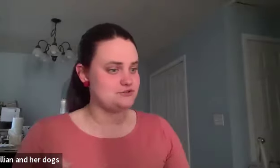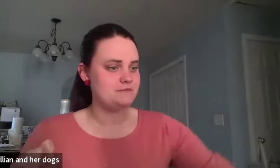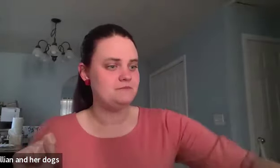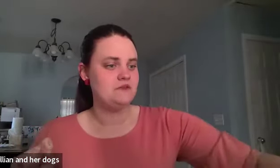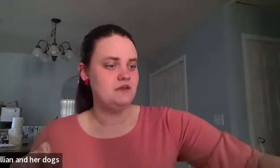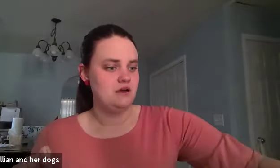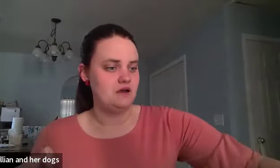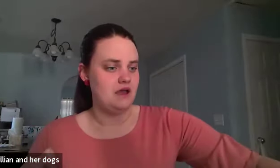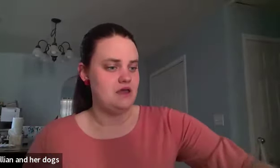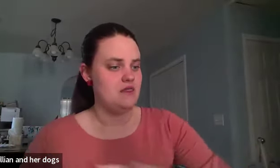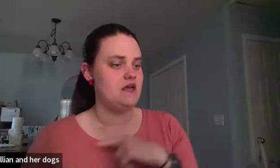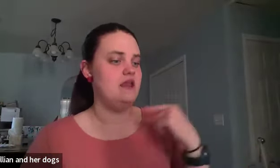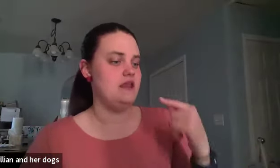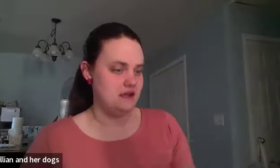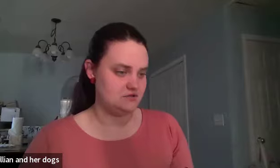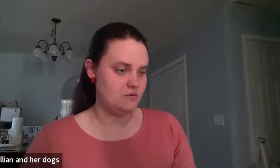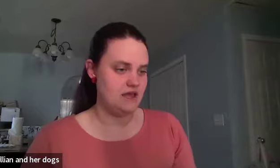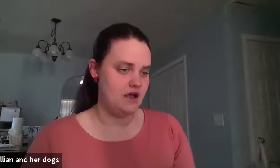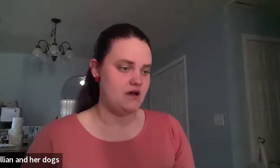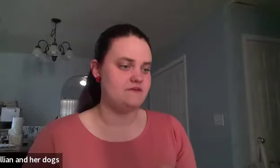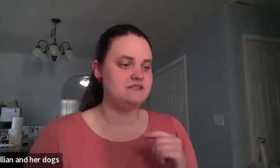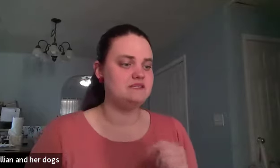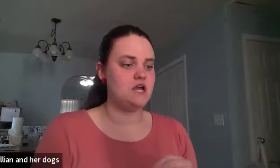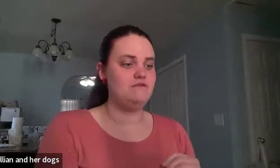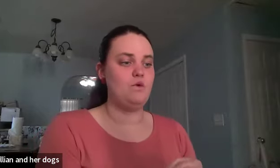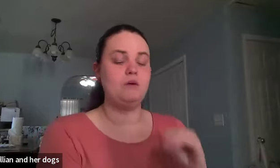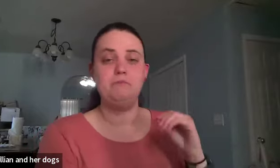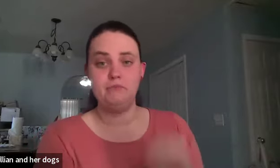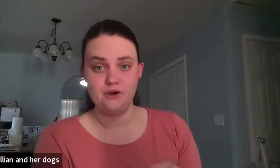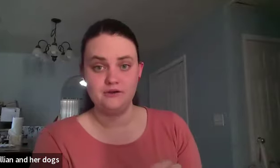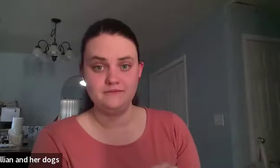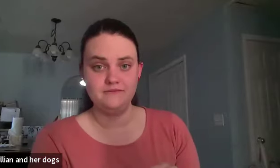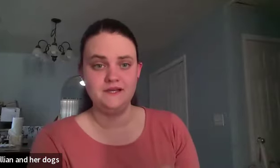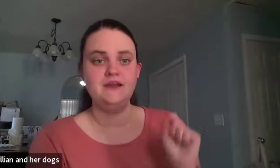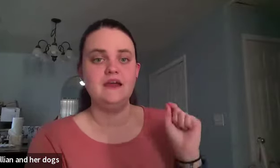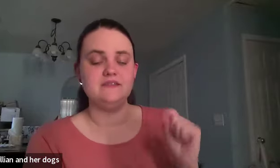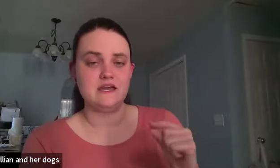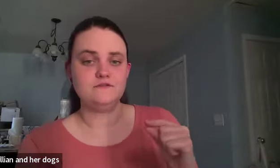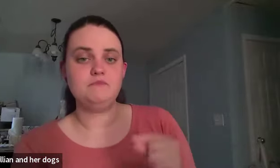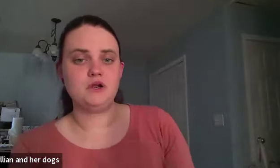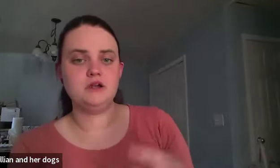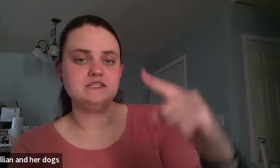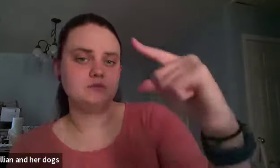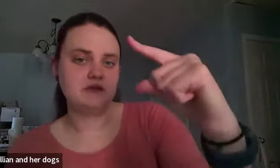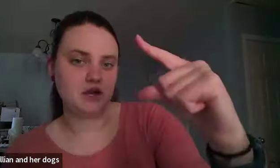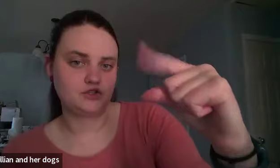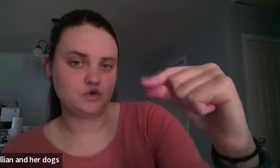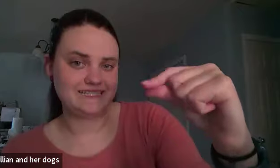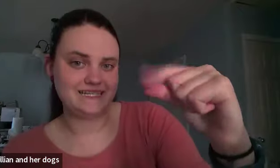used. Okay. The next one we have is the sign for bird. And the sign for bird is going to be like our